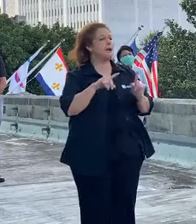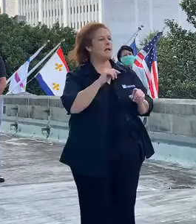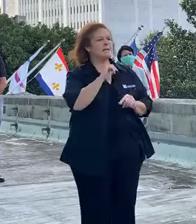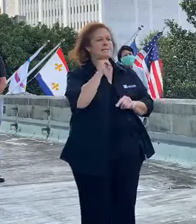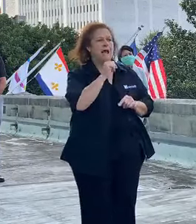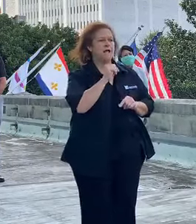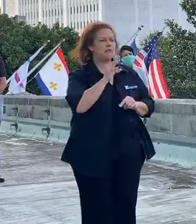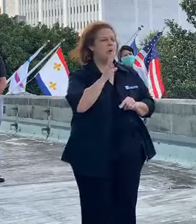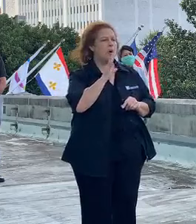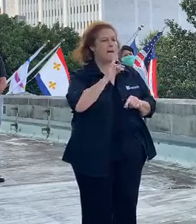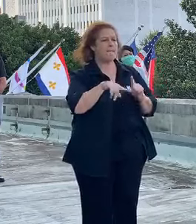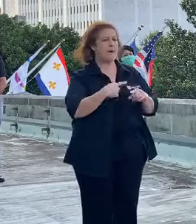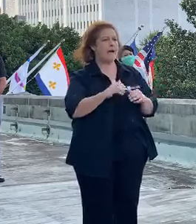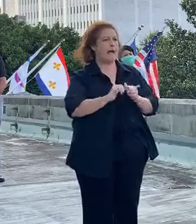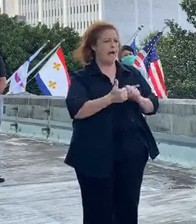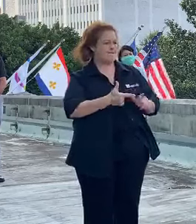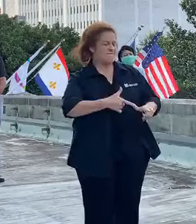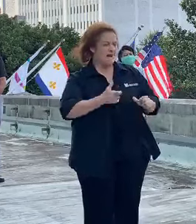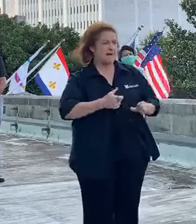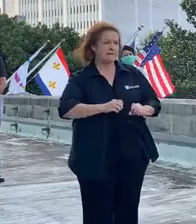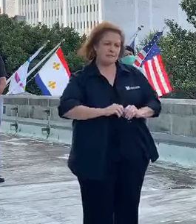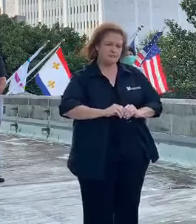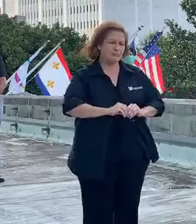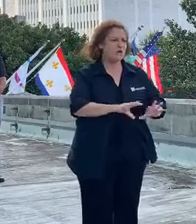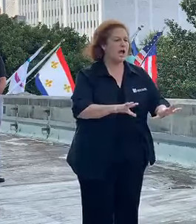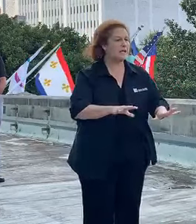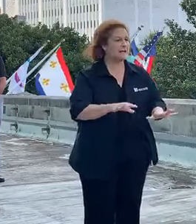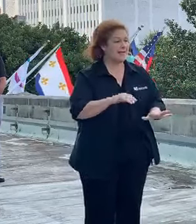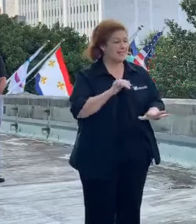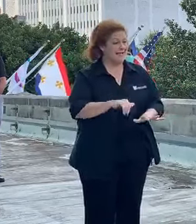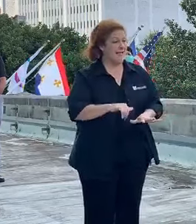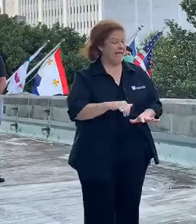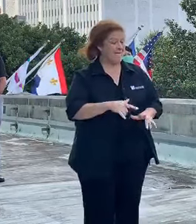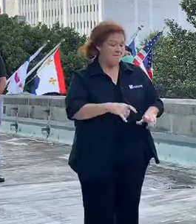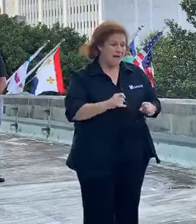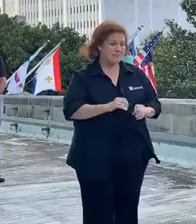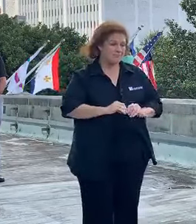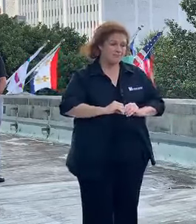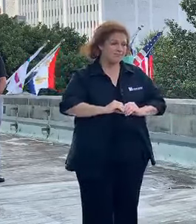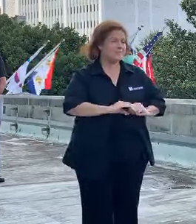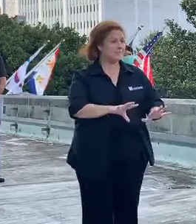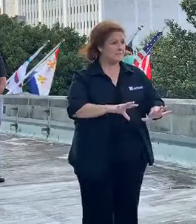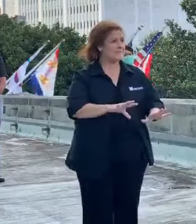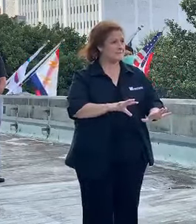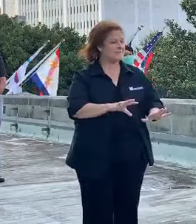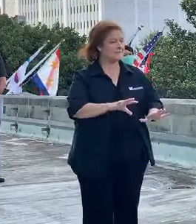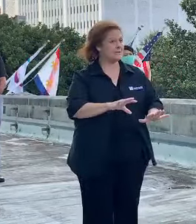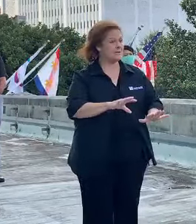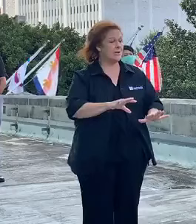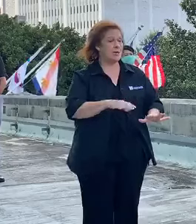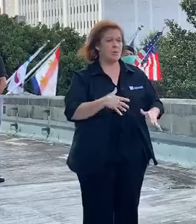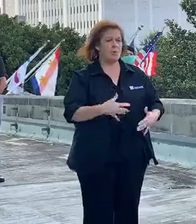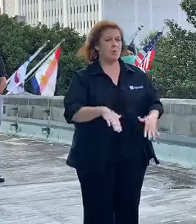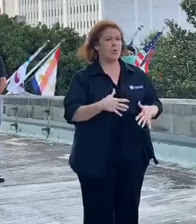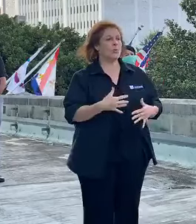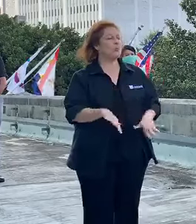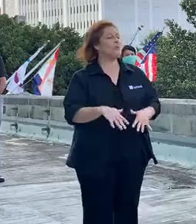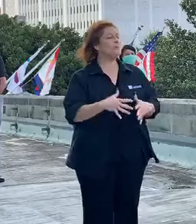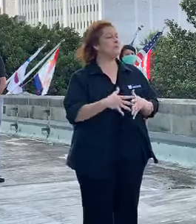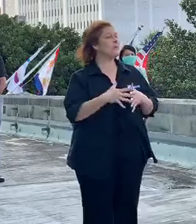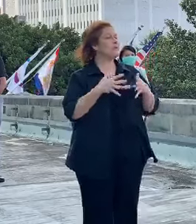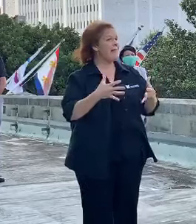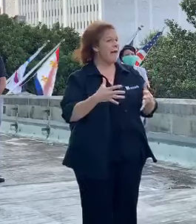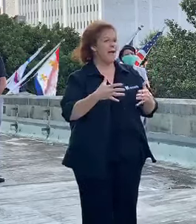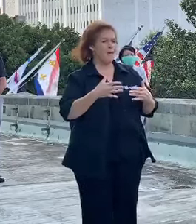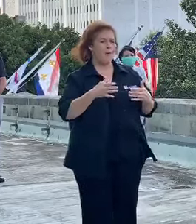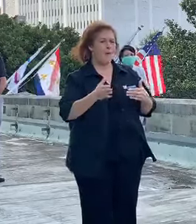of spread. That's just as important of a formula. Our rate of spread was close to that of